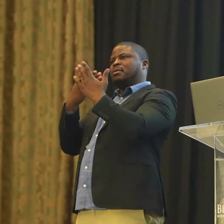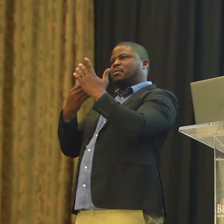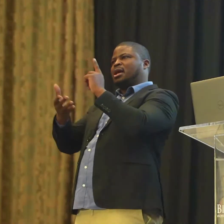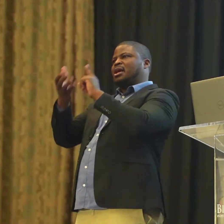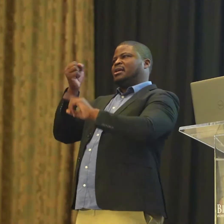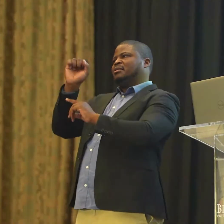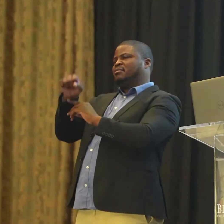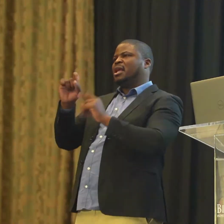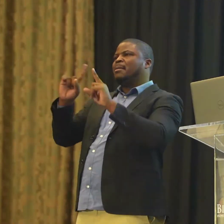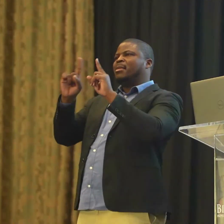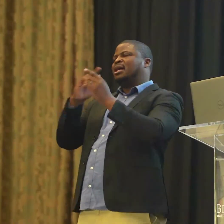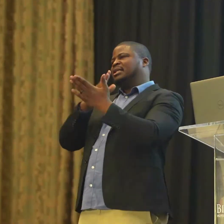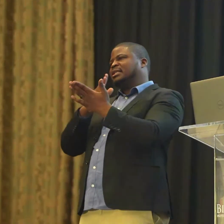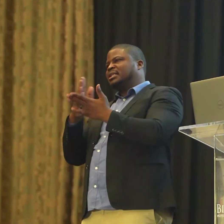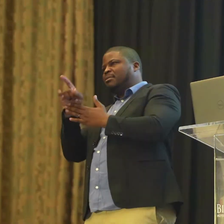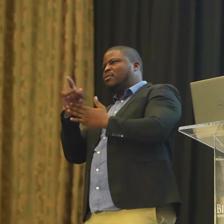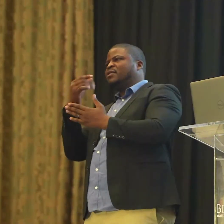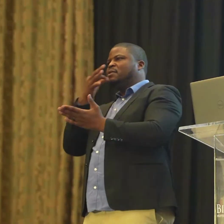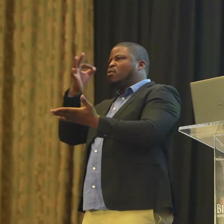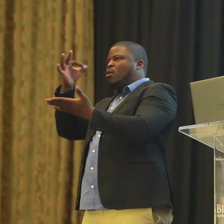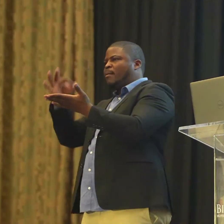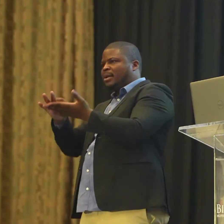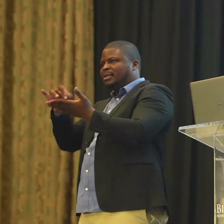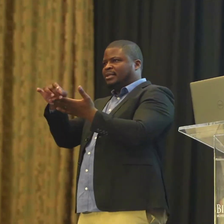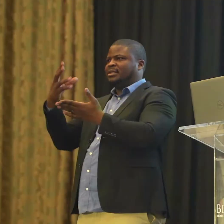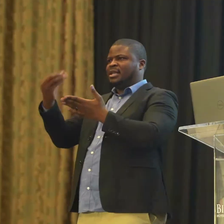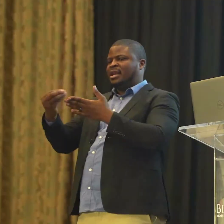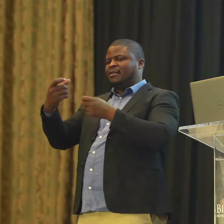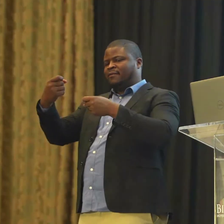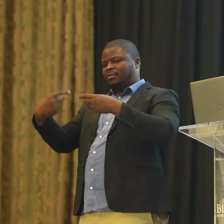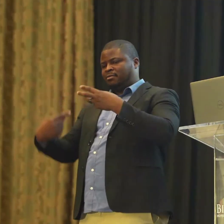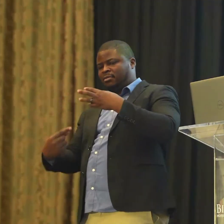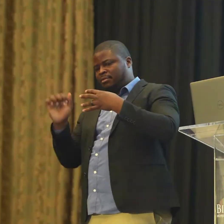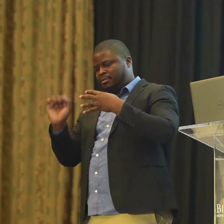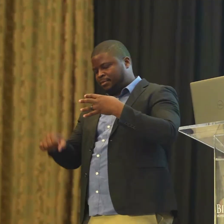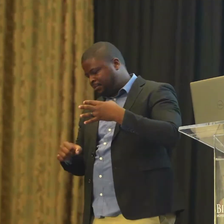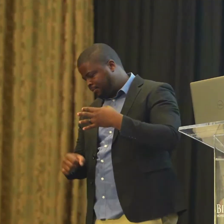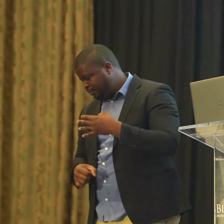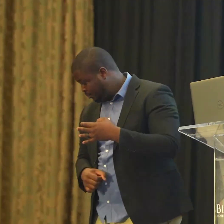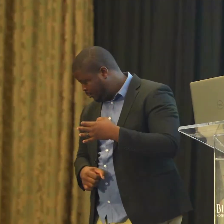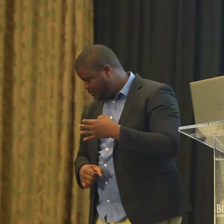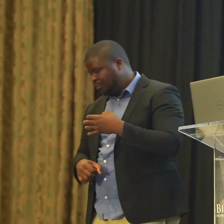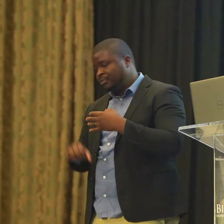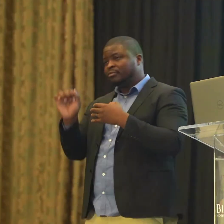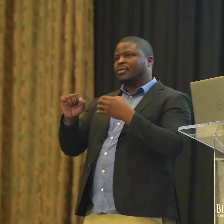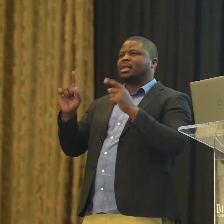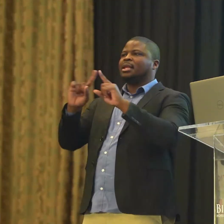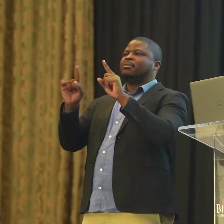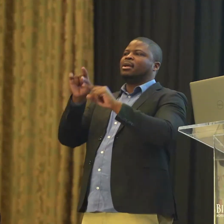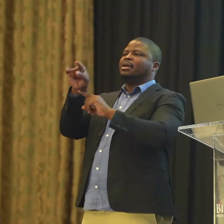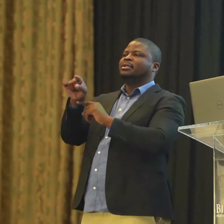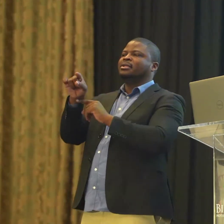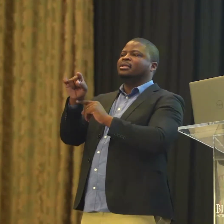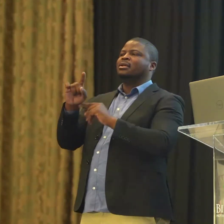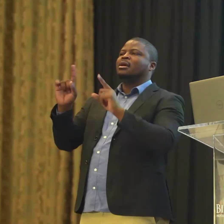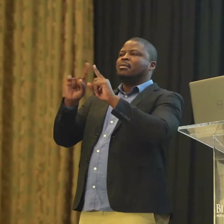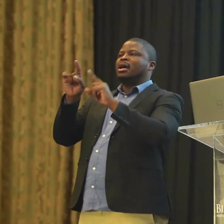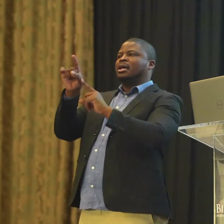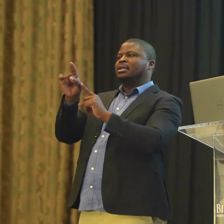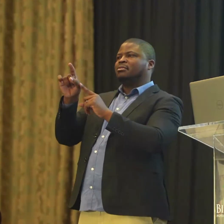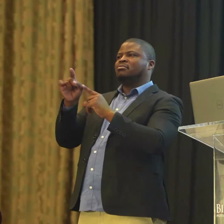some of our recommendations, and I think these are coming out over and over again, is that key